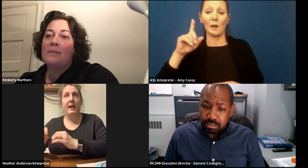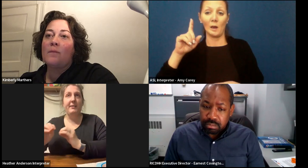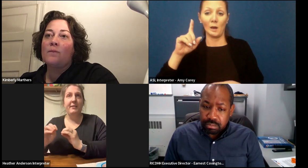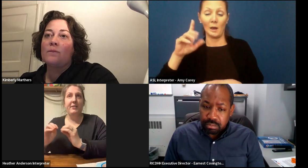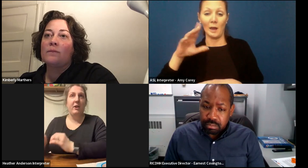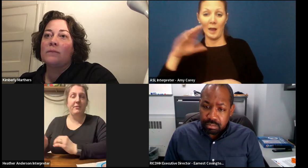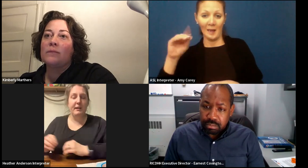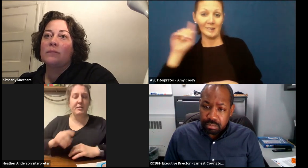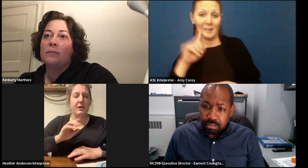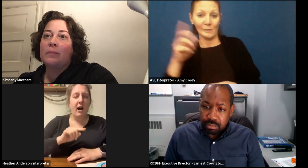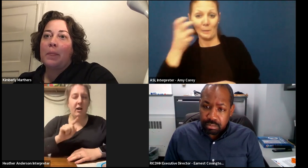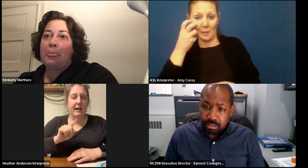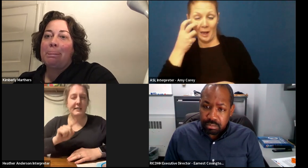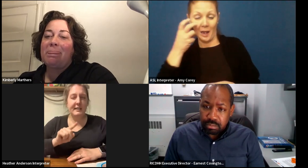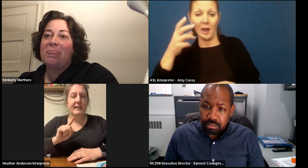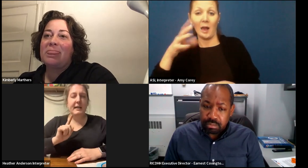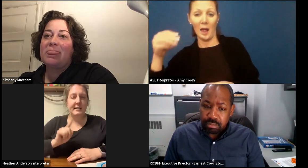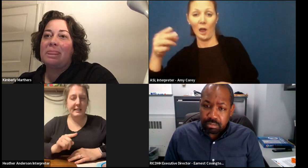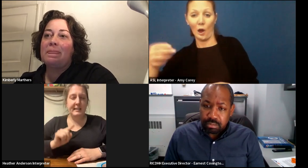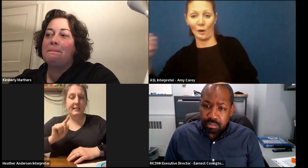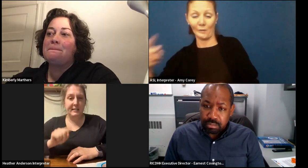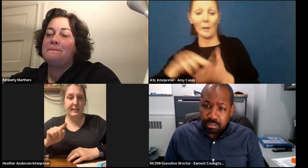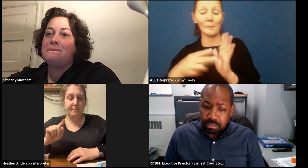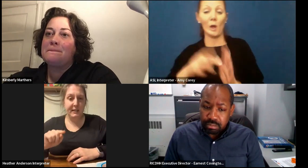deaf blind and the hard of hearing? So